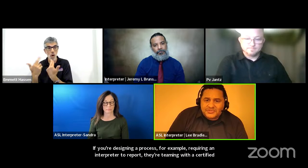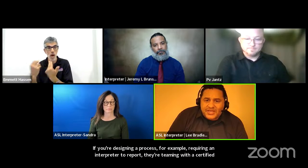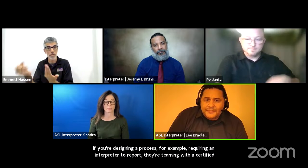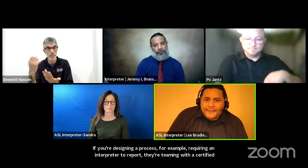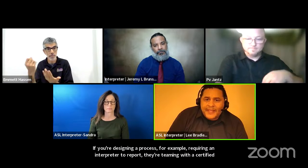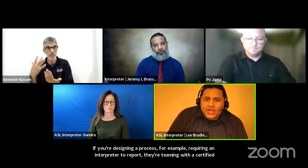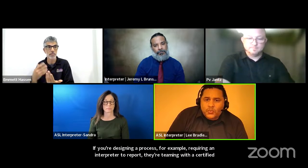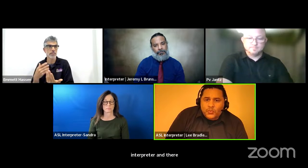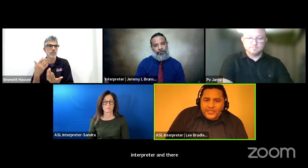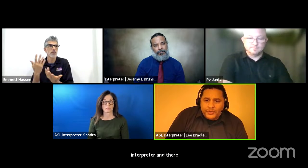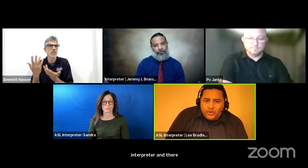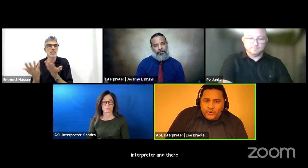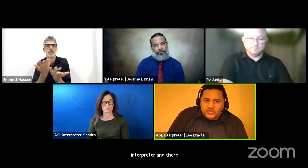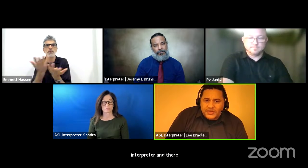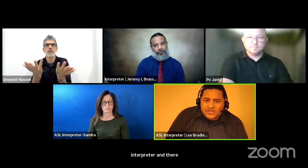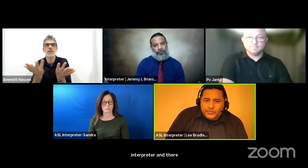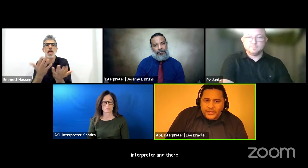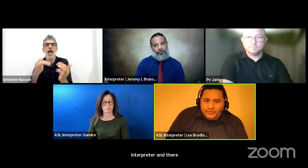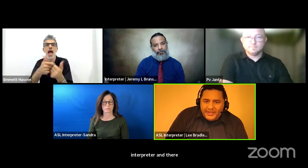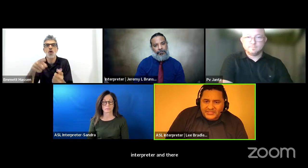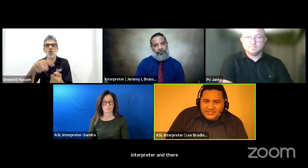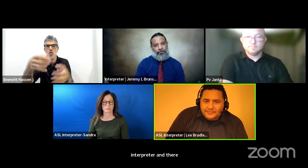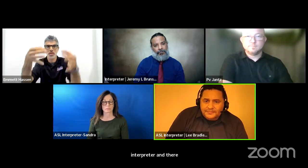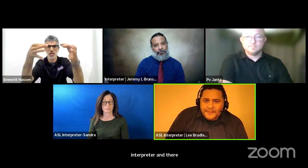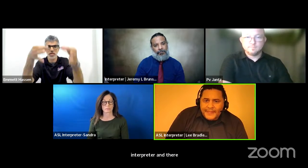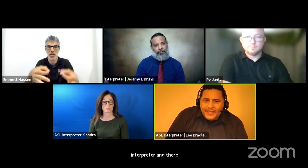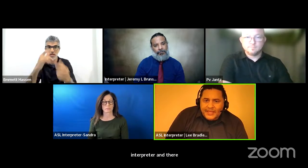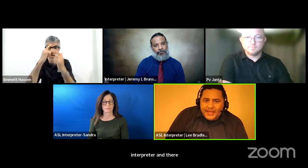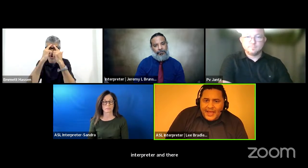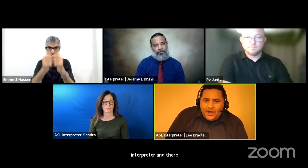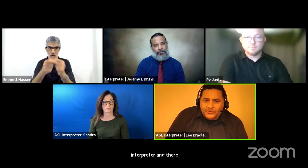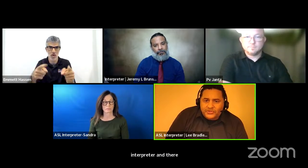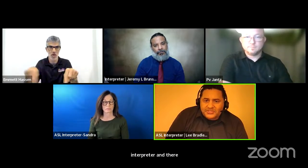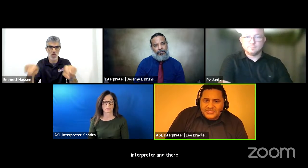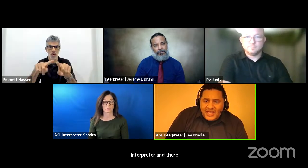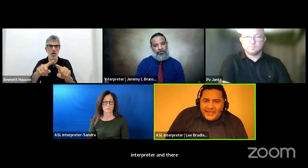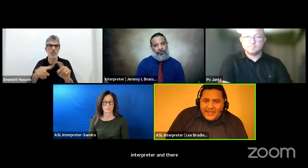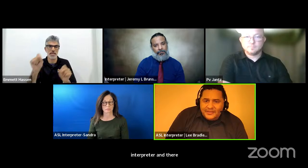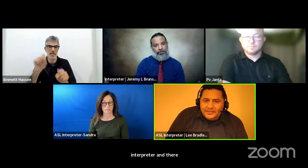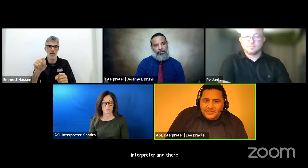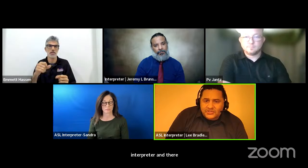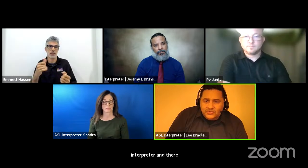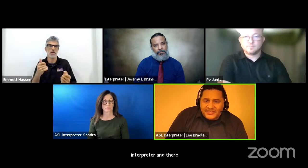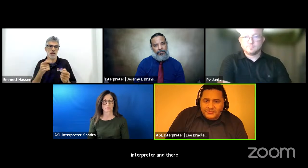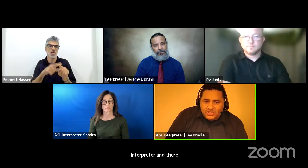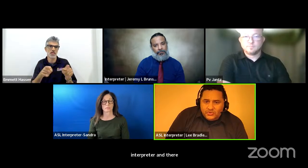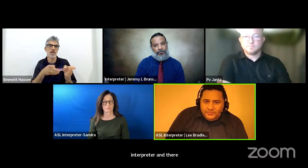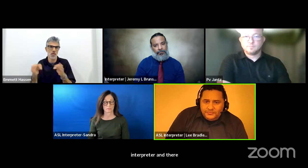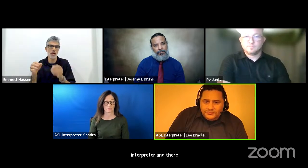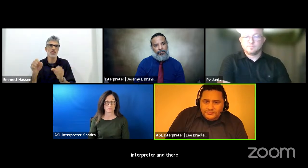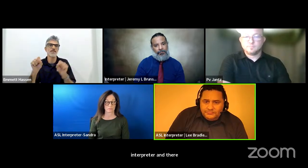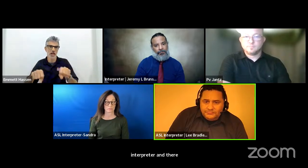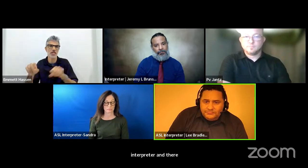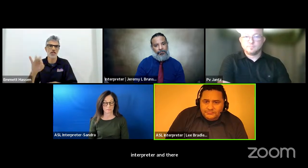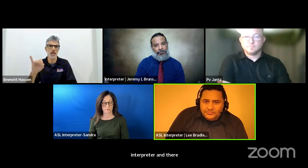system of some type where they report to us on a regular basis. How do you decide to do that is up to